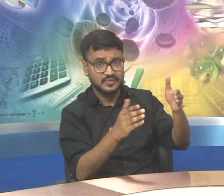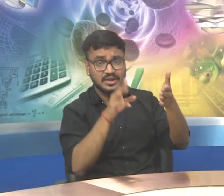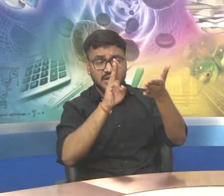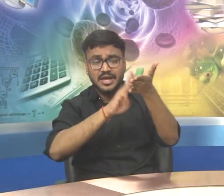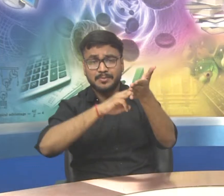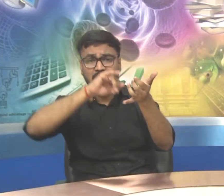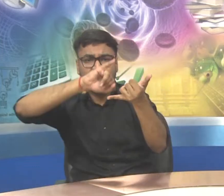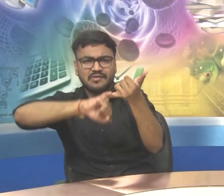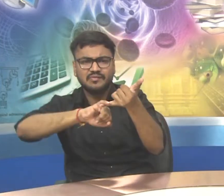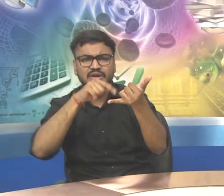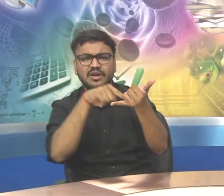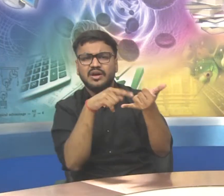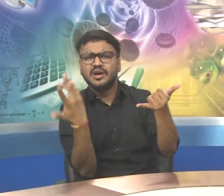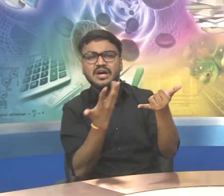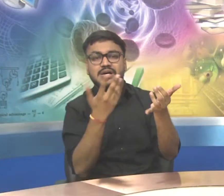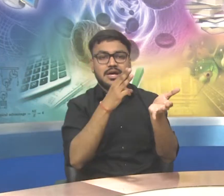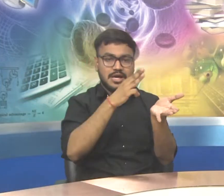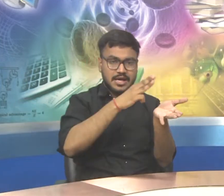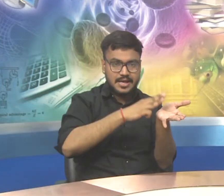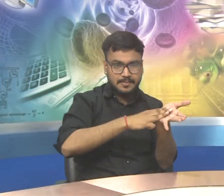Whereas mass of solute